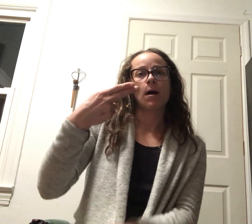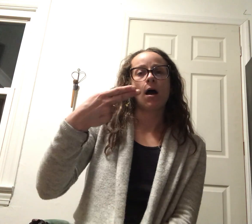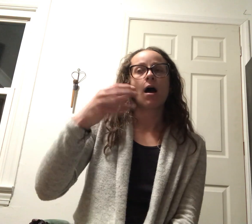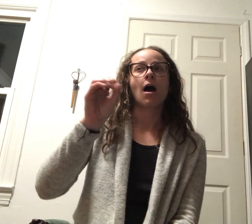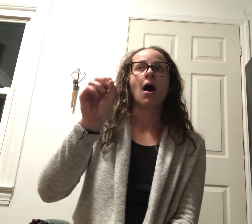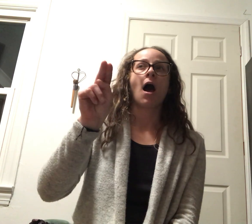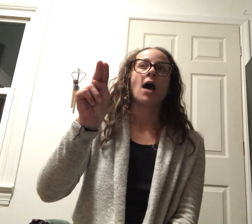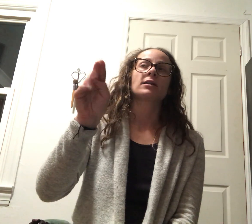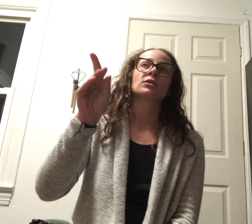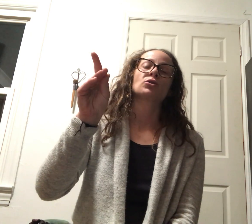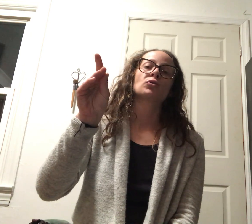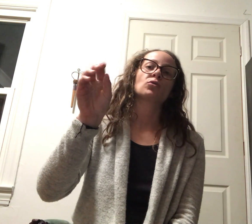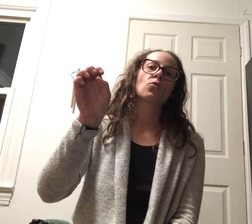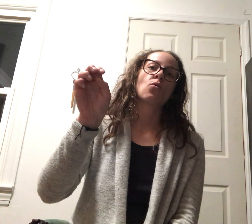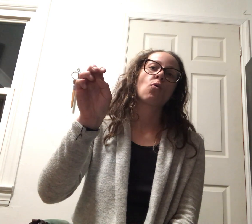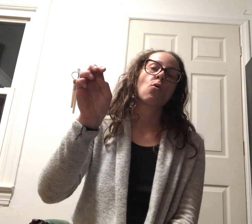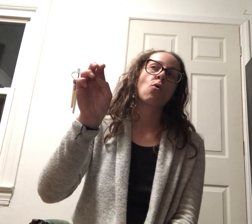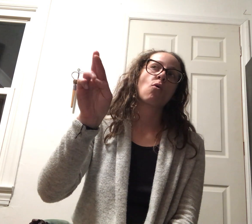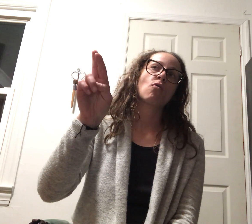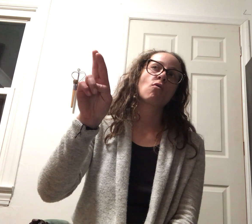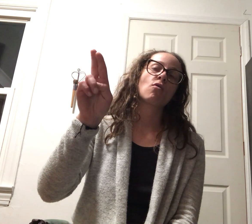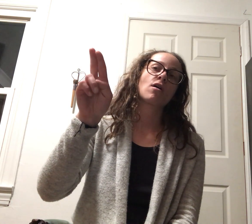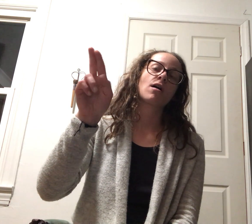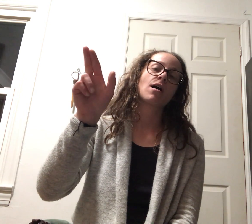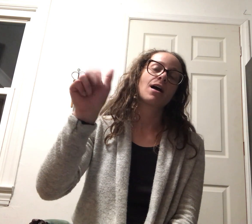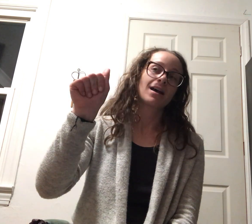inch, and you fry them on both sides and then you smash them.